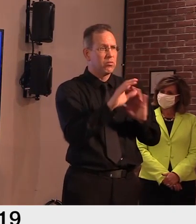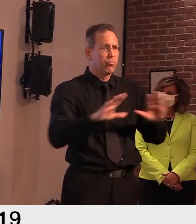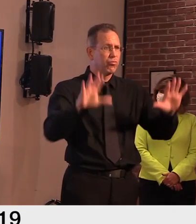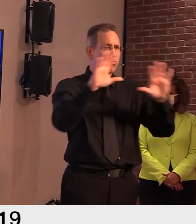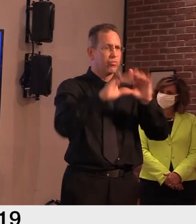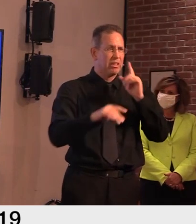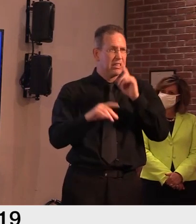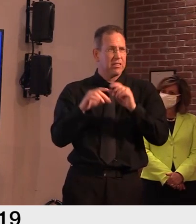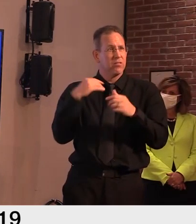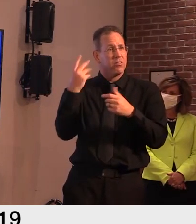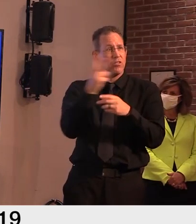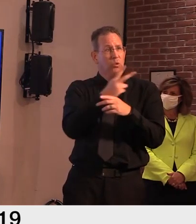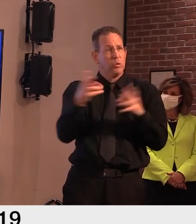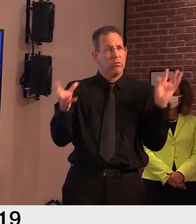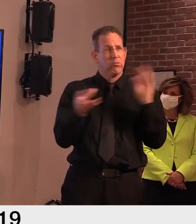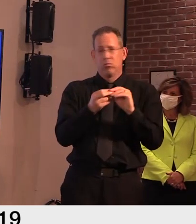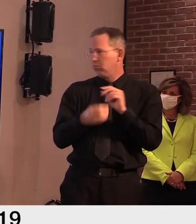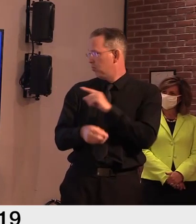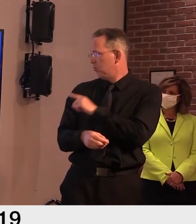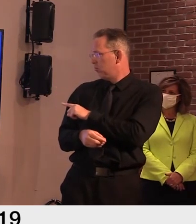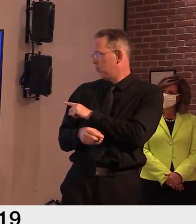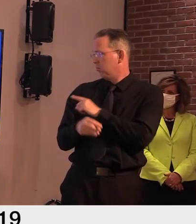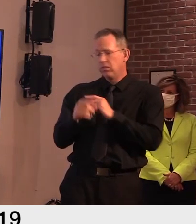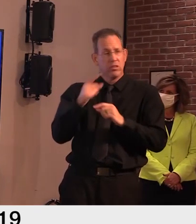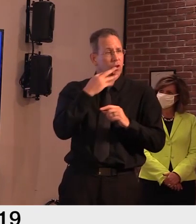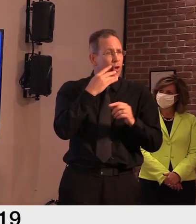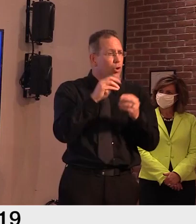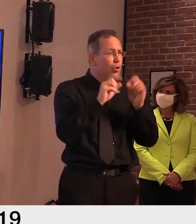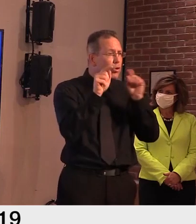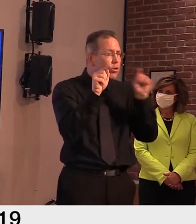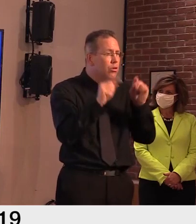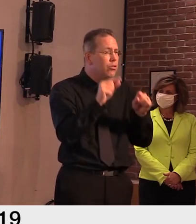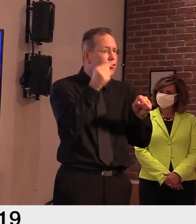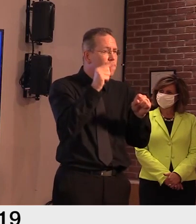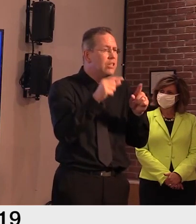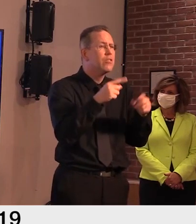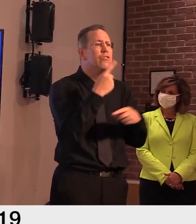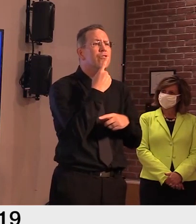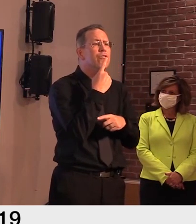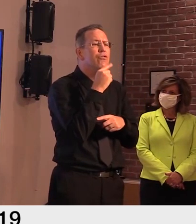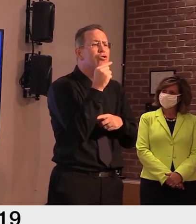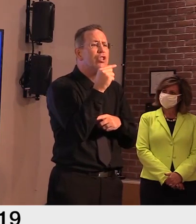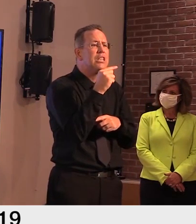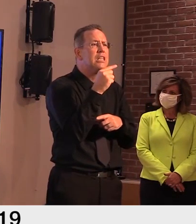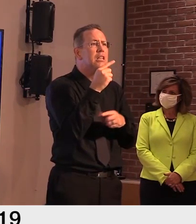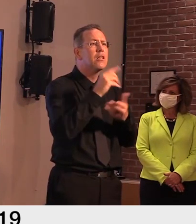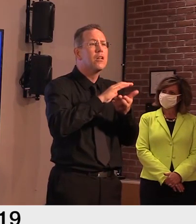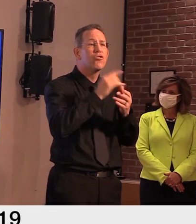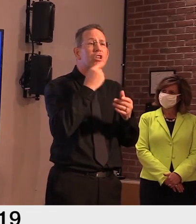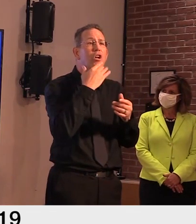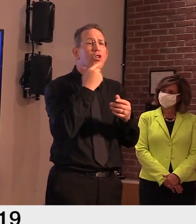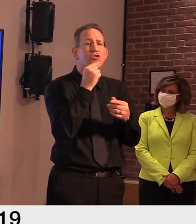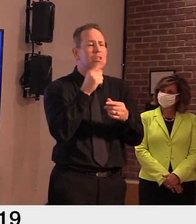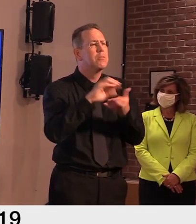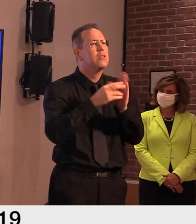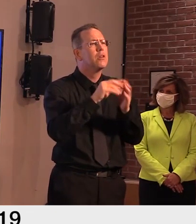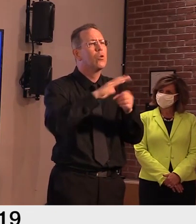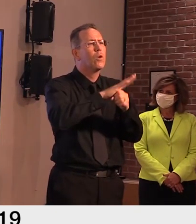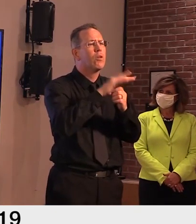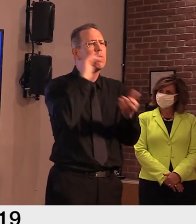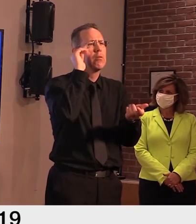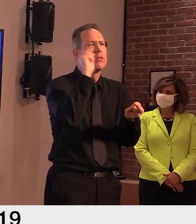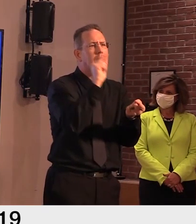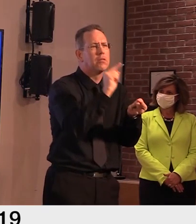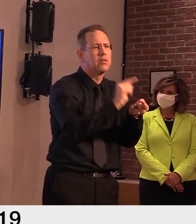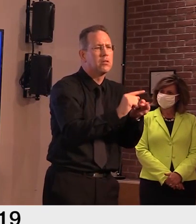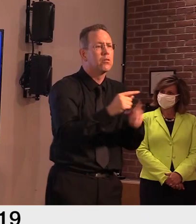and throughout the reopening process. I also want to highlight a national forecast that we've been provided from our partners at Columbia